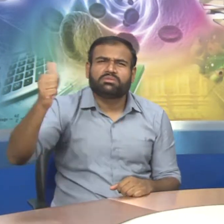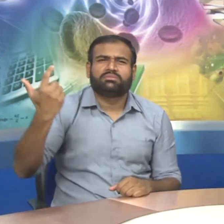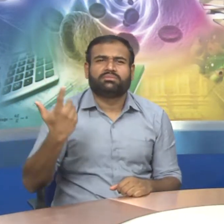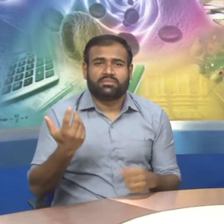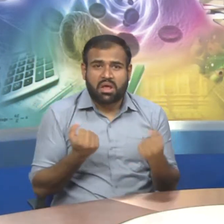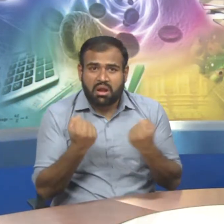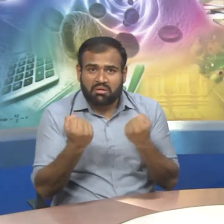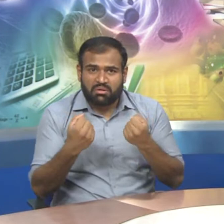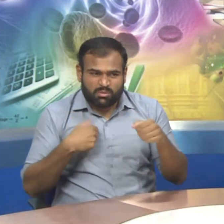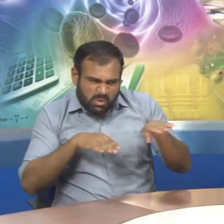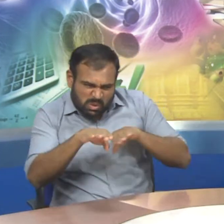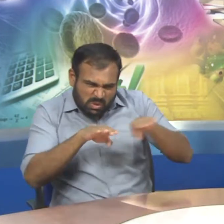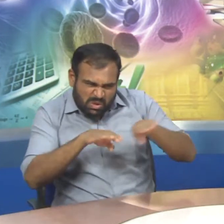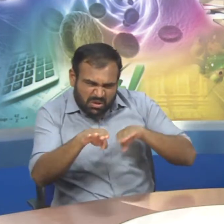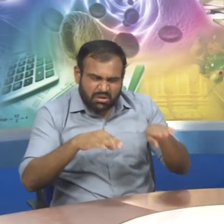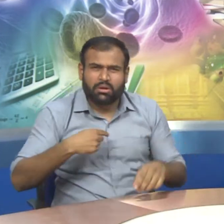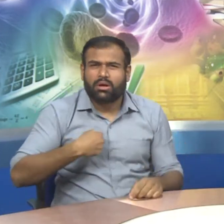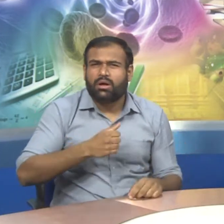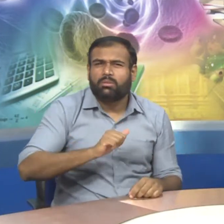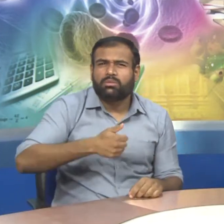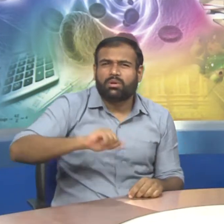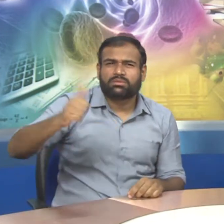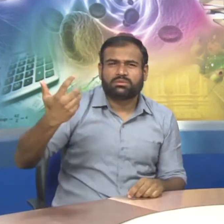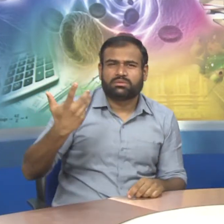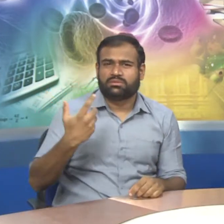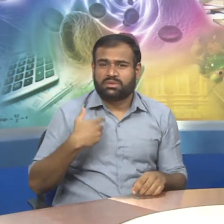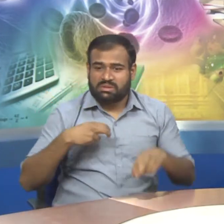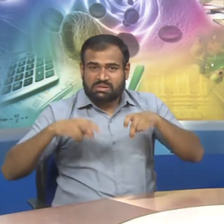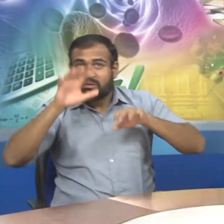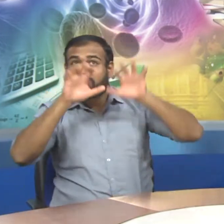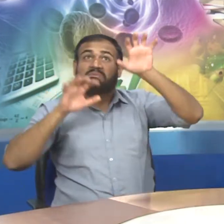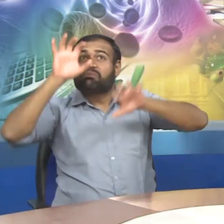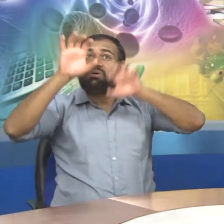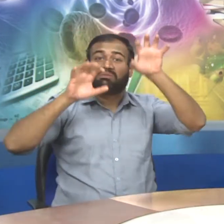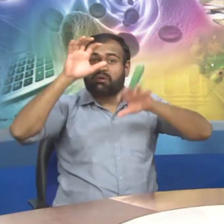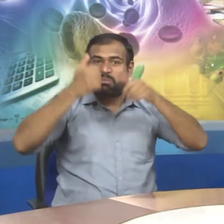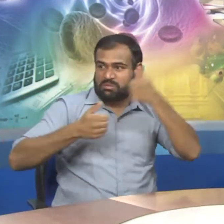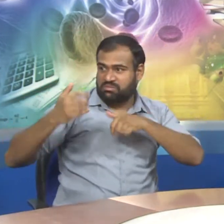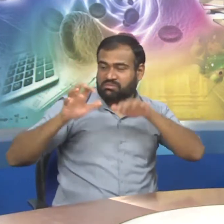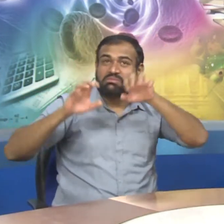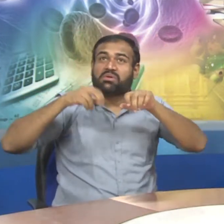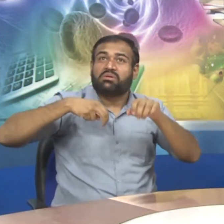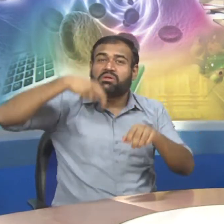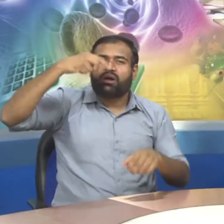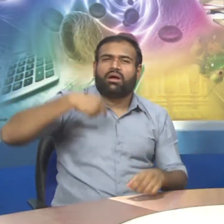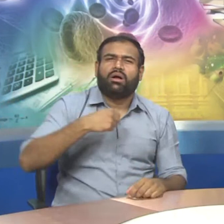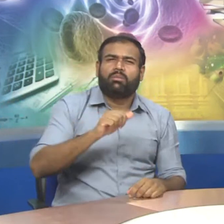I passed in the competition also. So this is the sign we will be using.